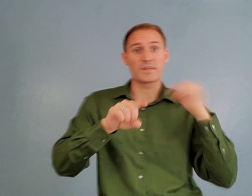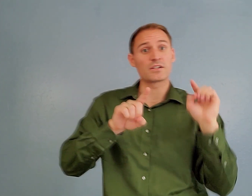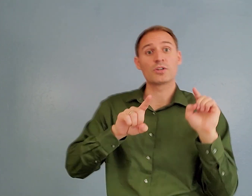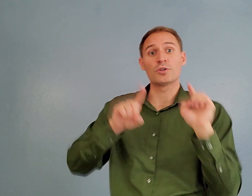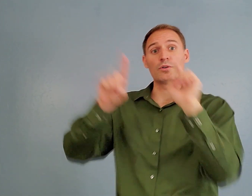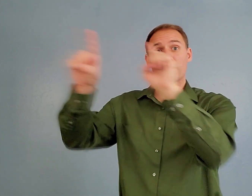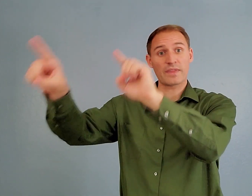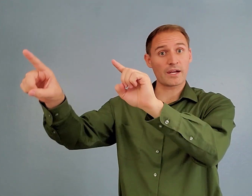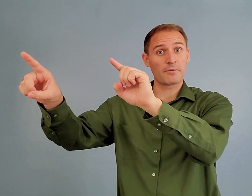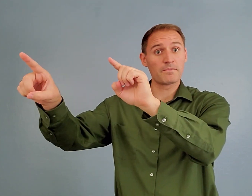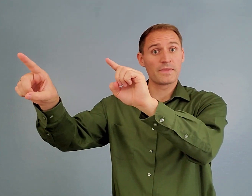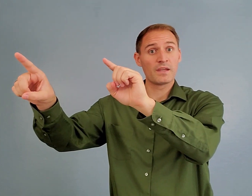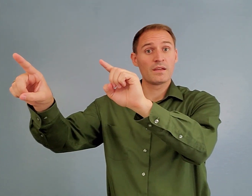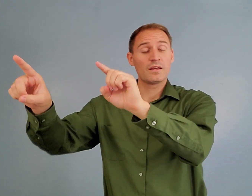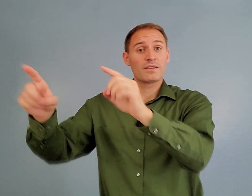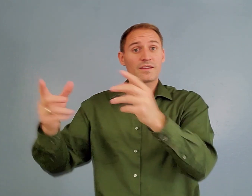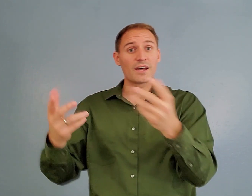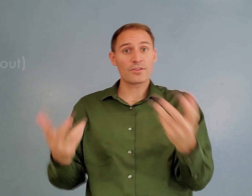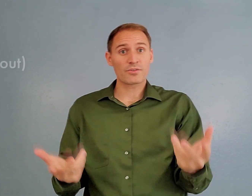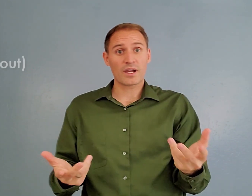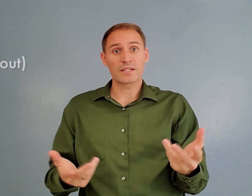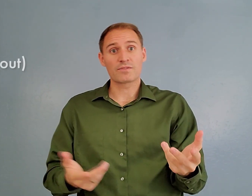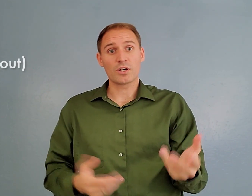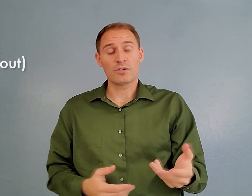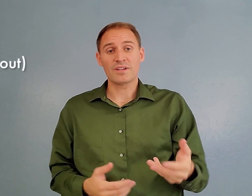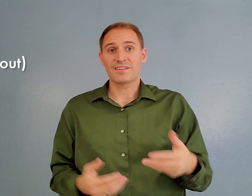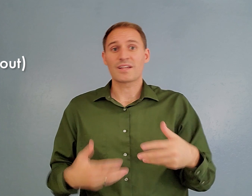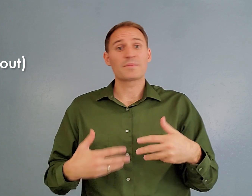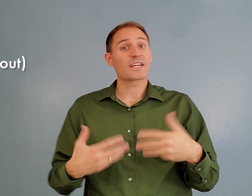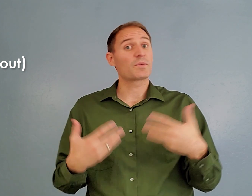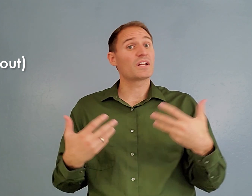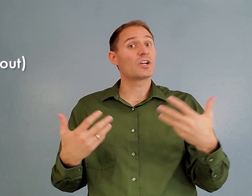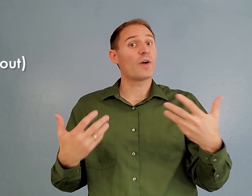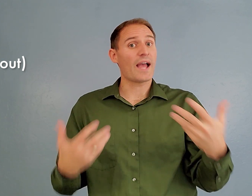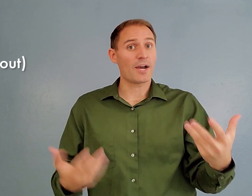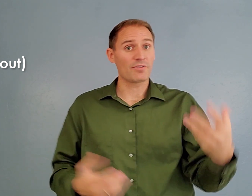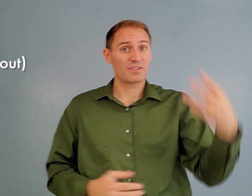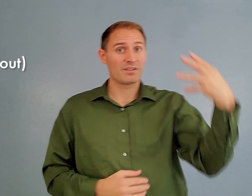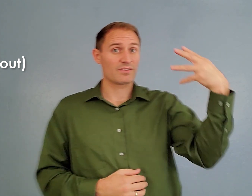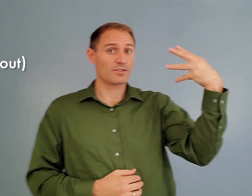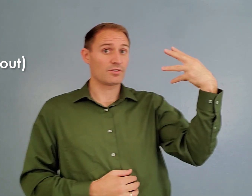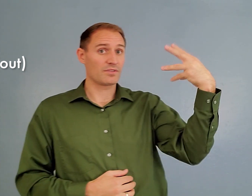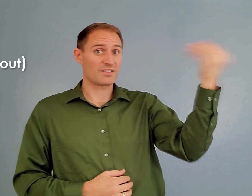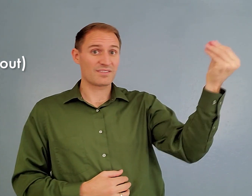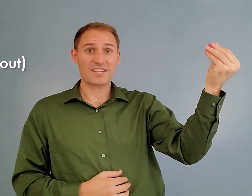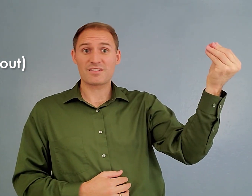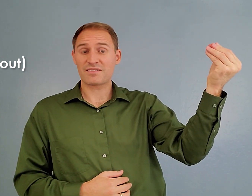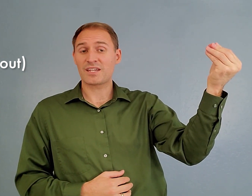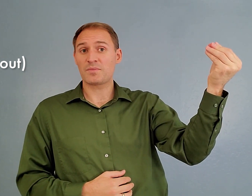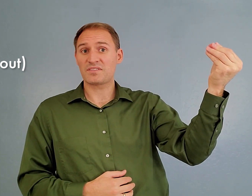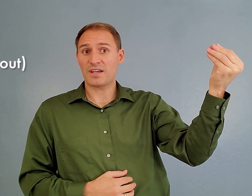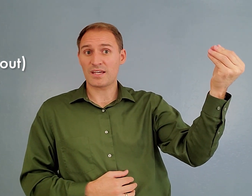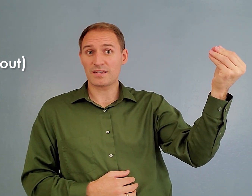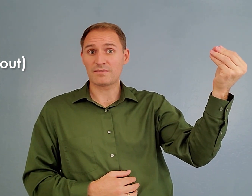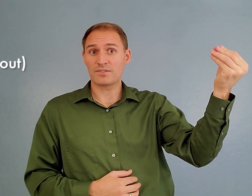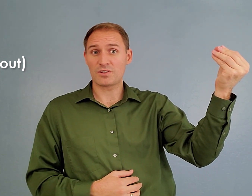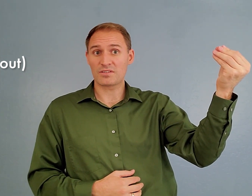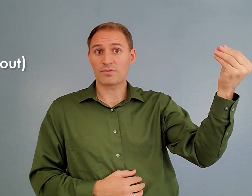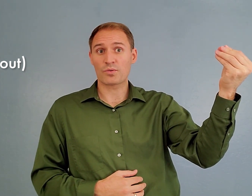going to go over there. The other kind of go is I'm going to go out. So this is actually the same sign used for the